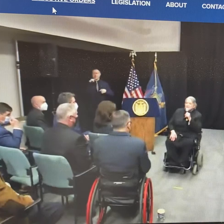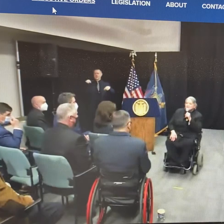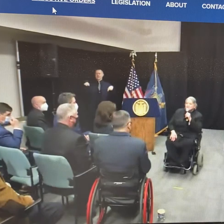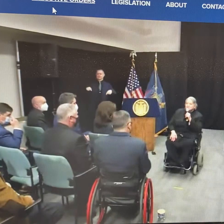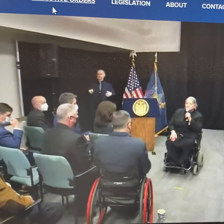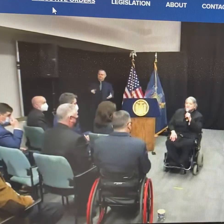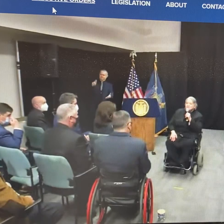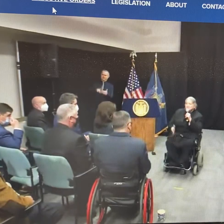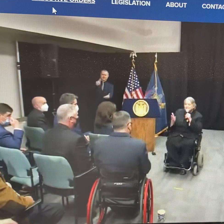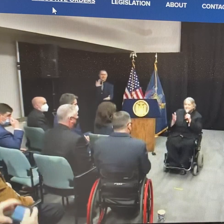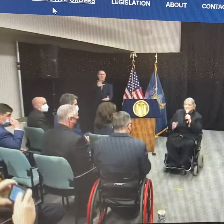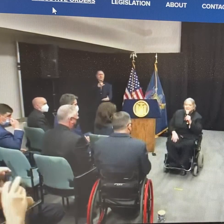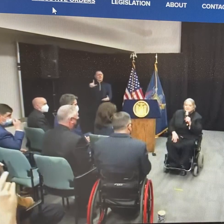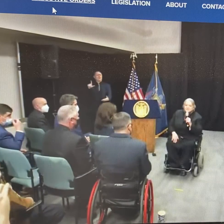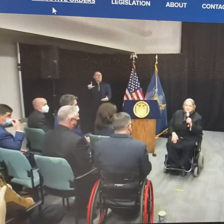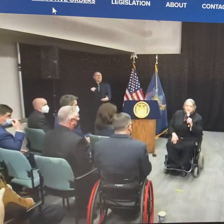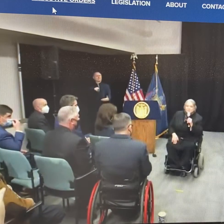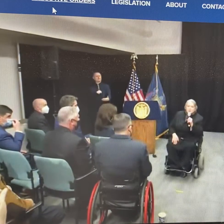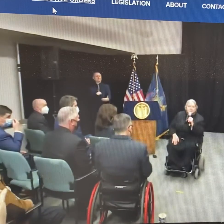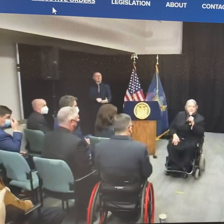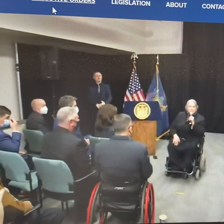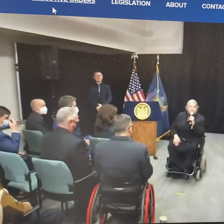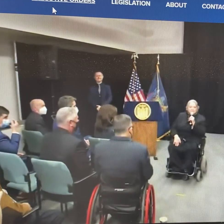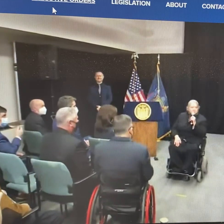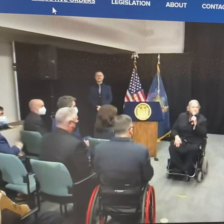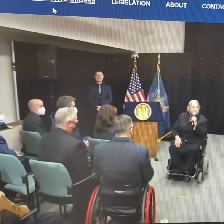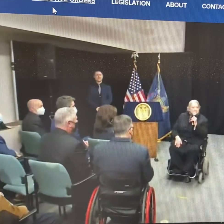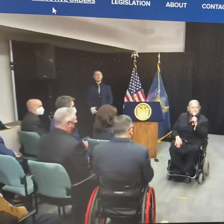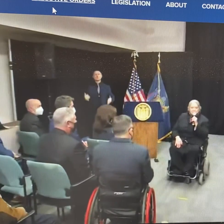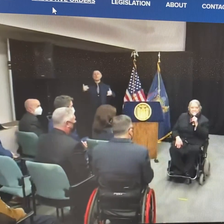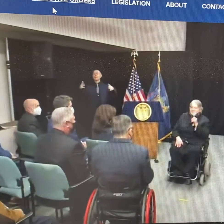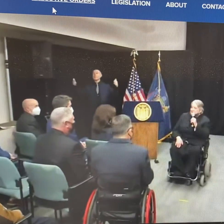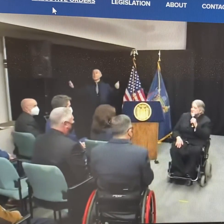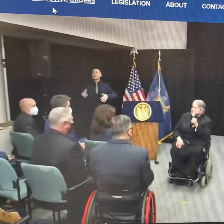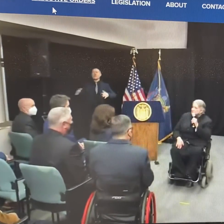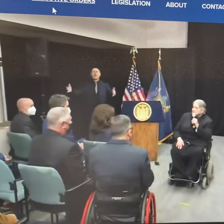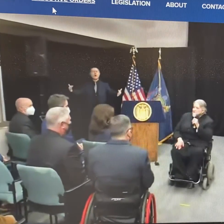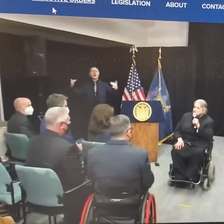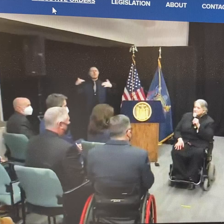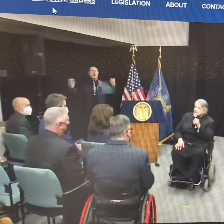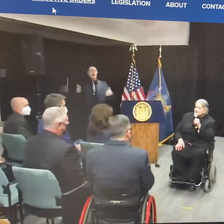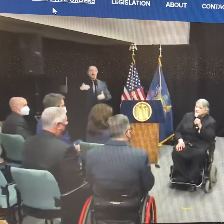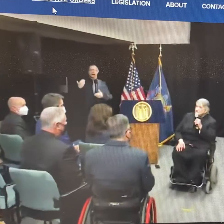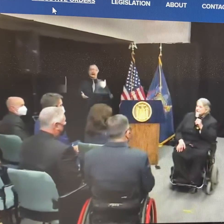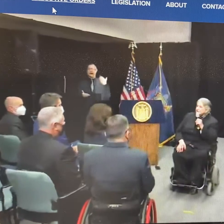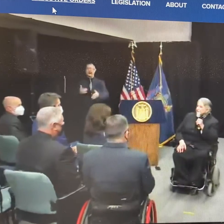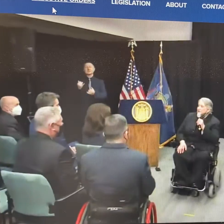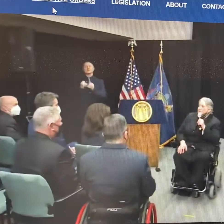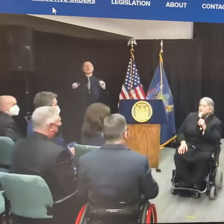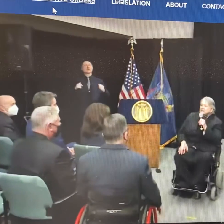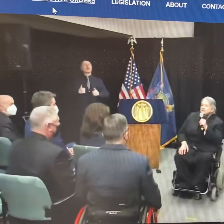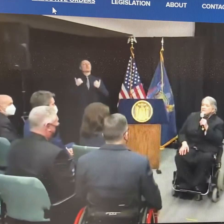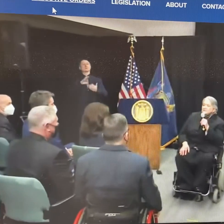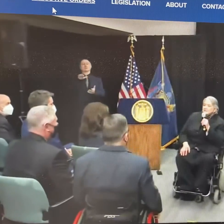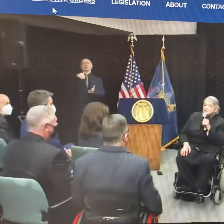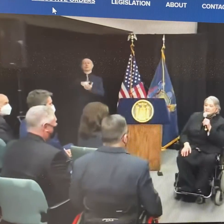today. I just want to welcome all of you to the Independent Living Center of the Hudson Valley. We,